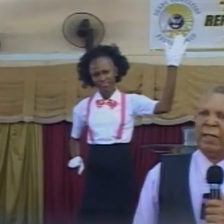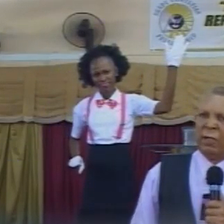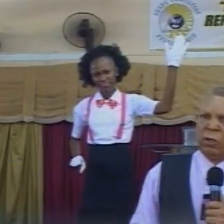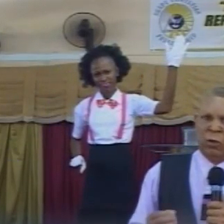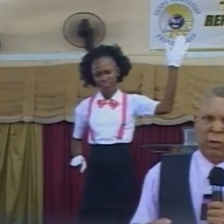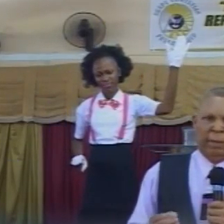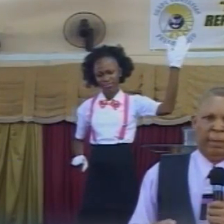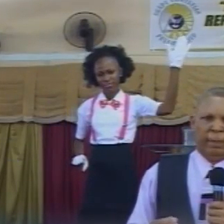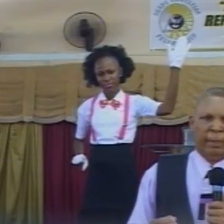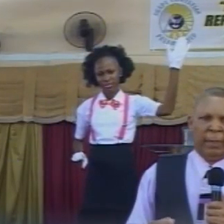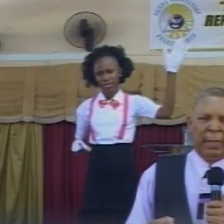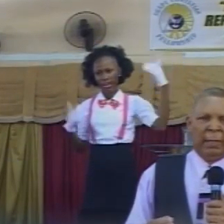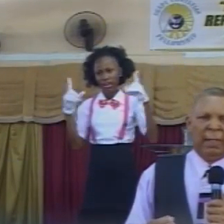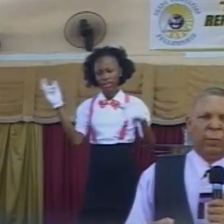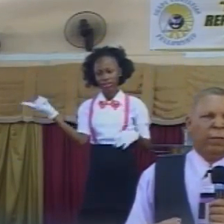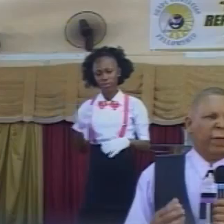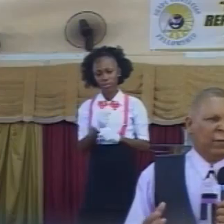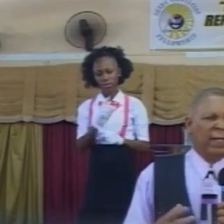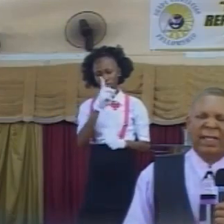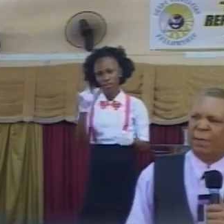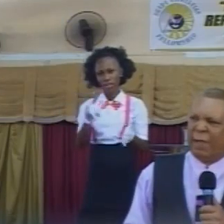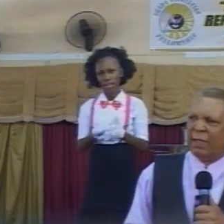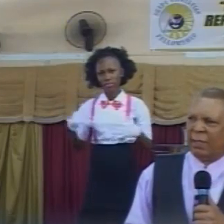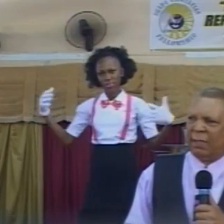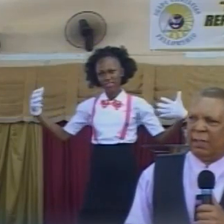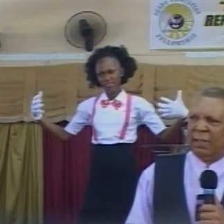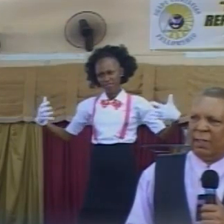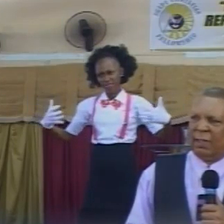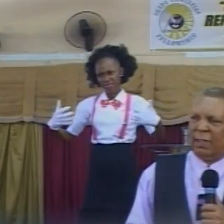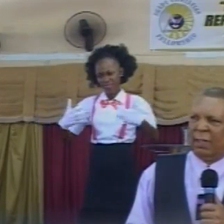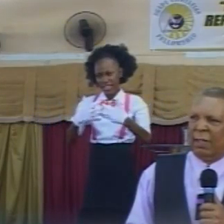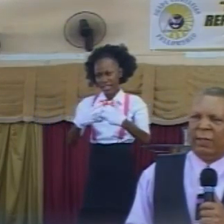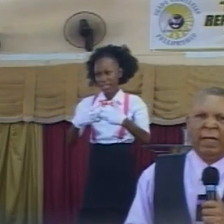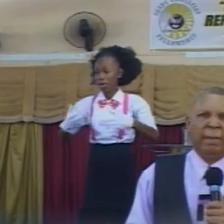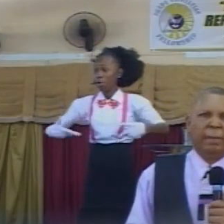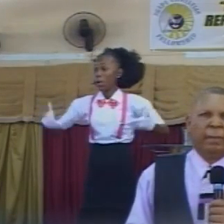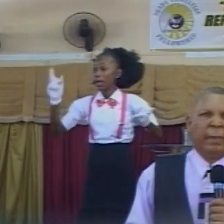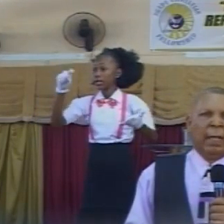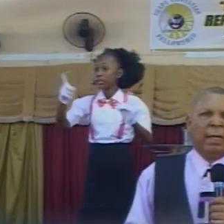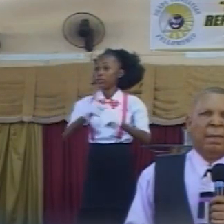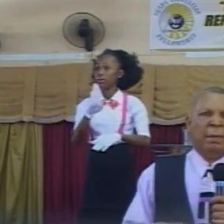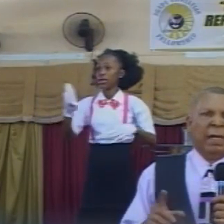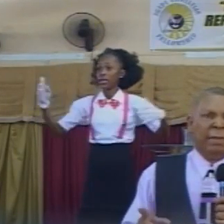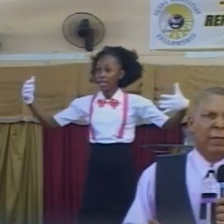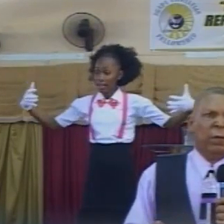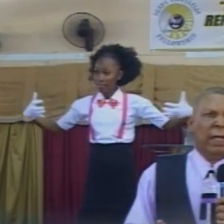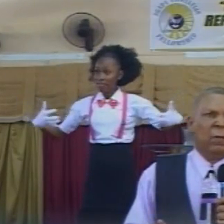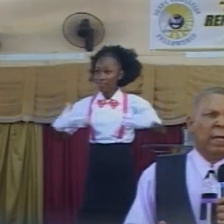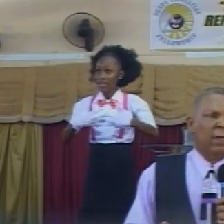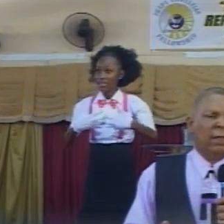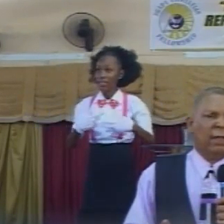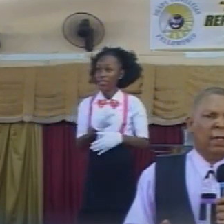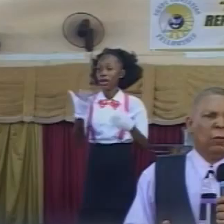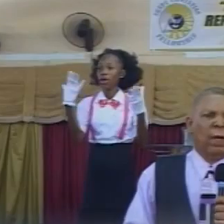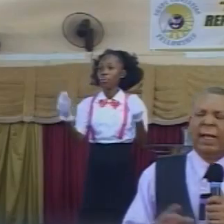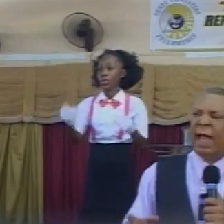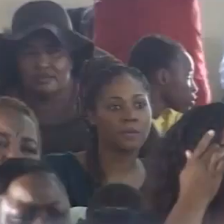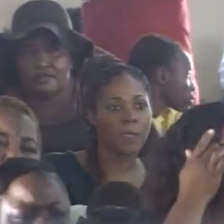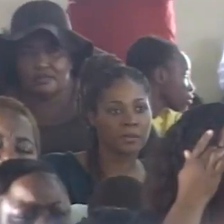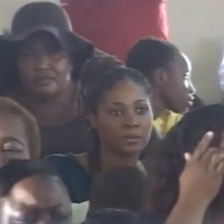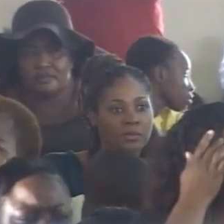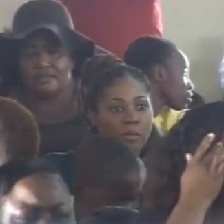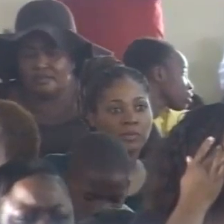let us ensure that we fix what needs to be fixed. You see, there are many believers who think you can just do as